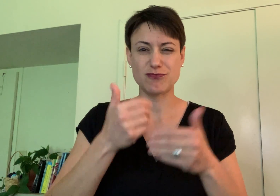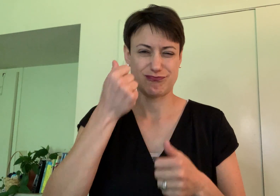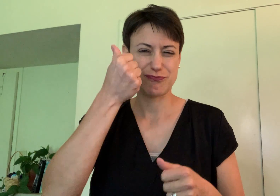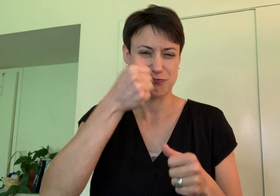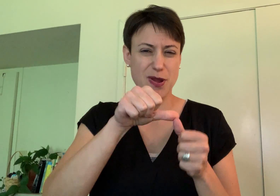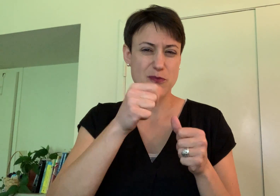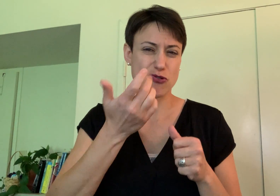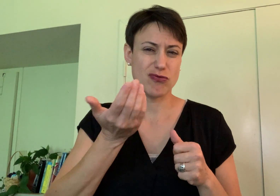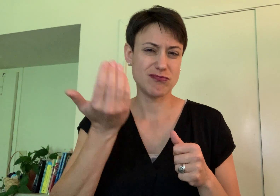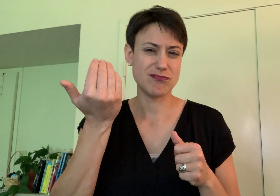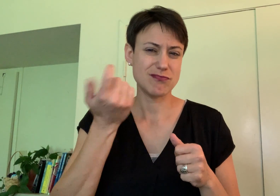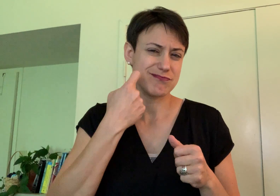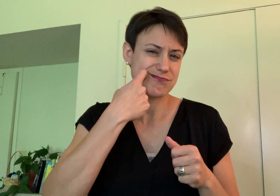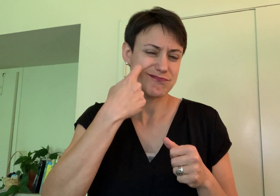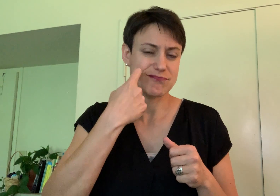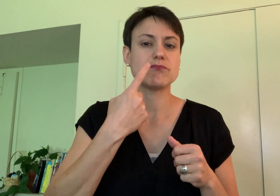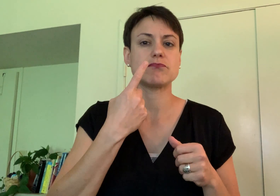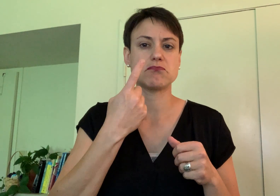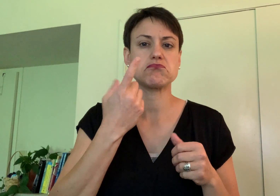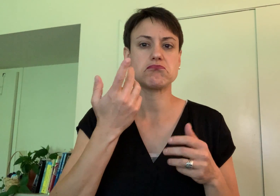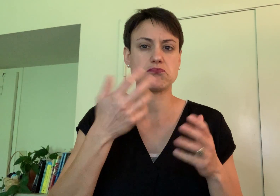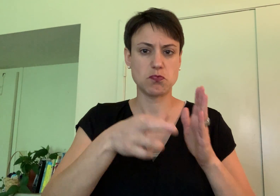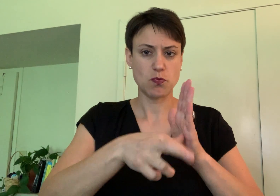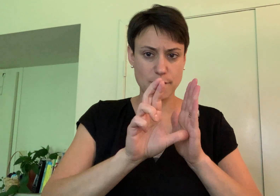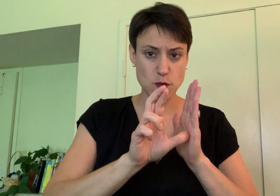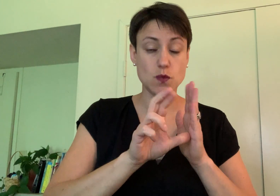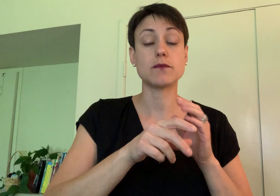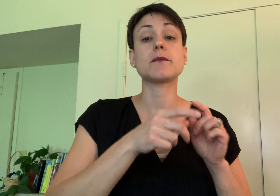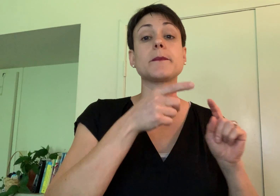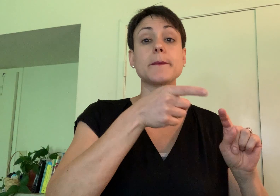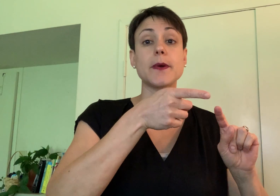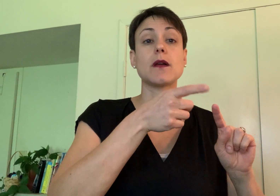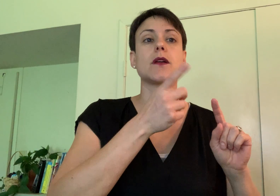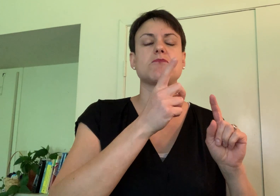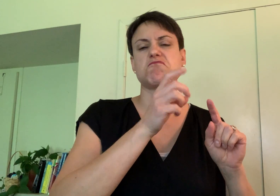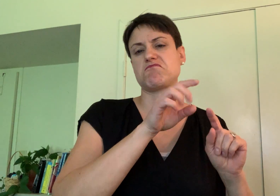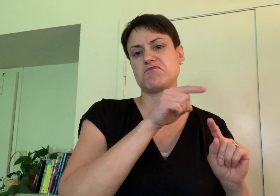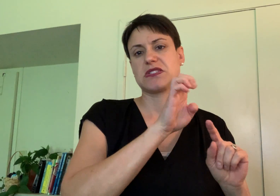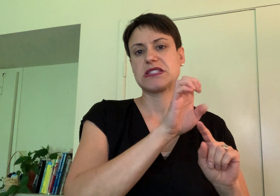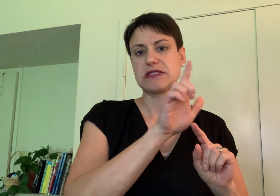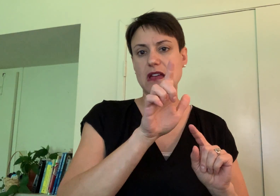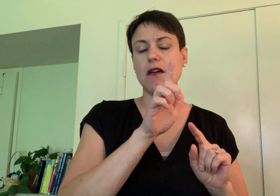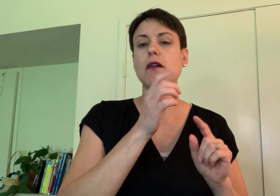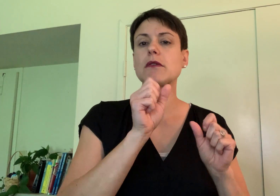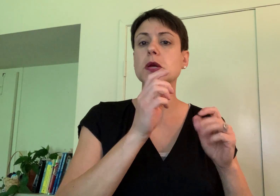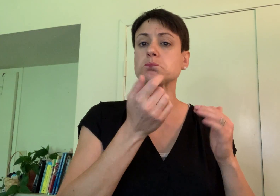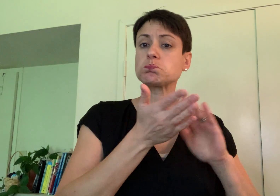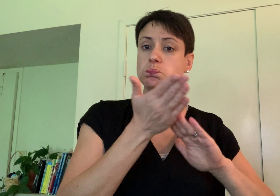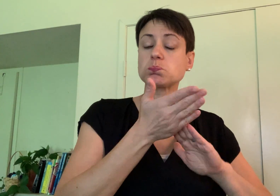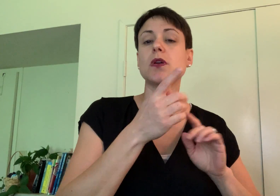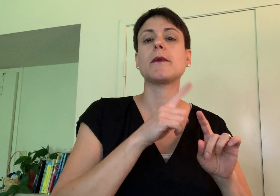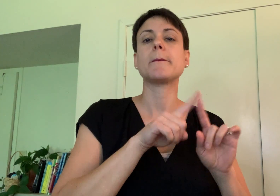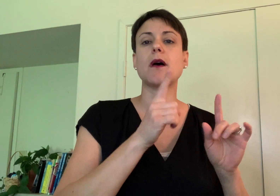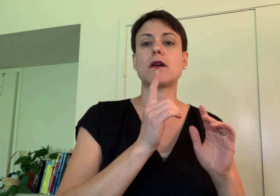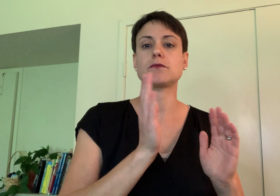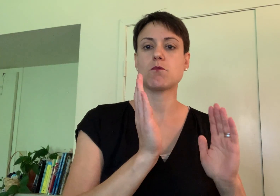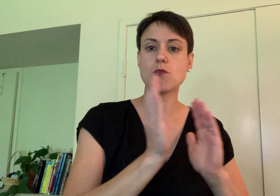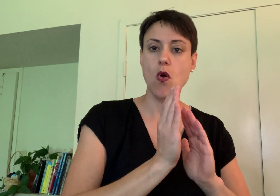are relatively small. Now, why are they small and simple? They are small and simple because they have